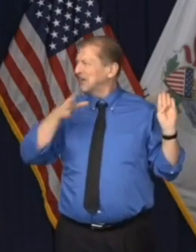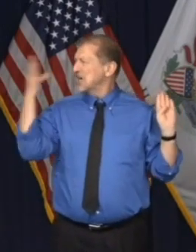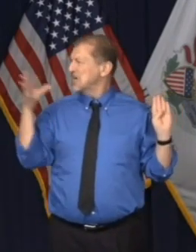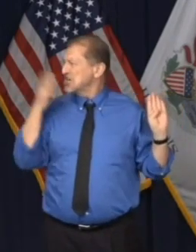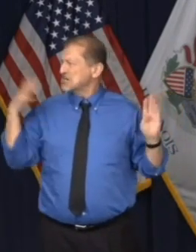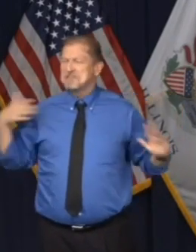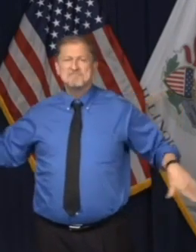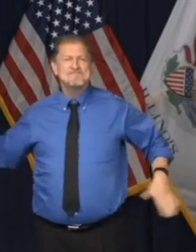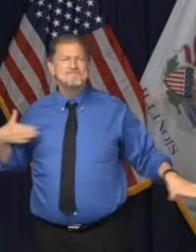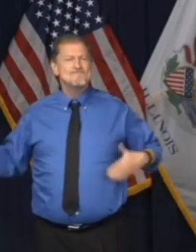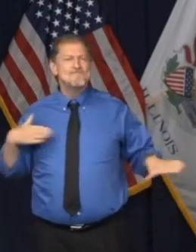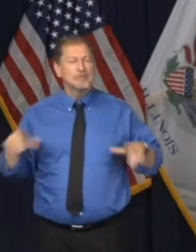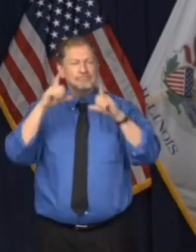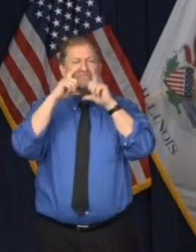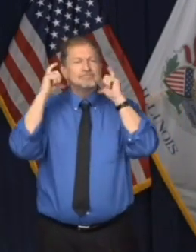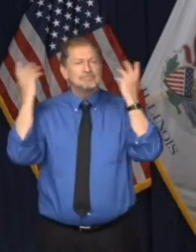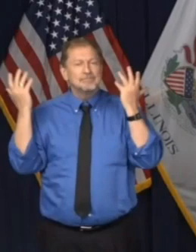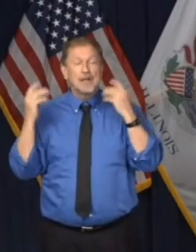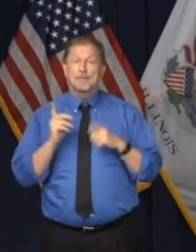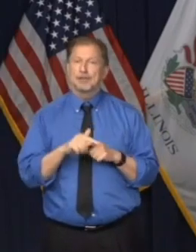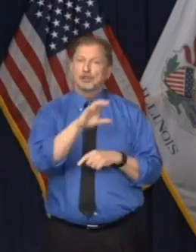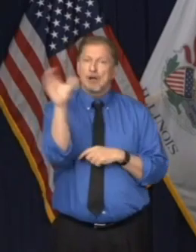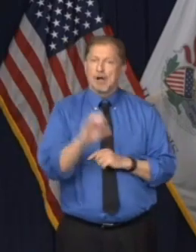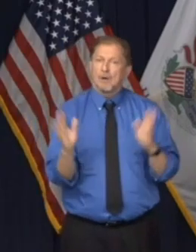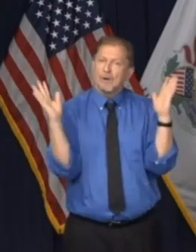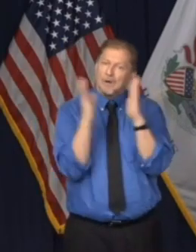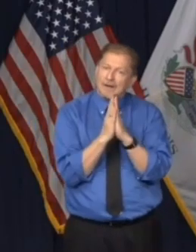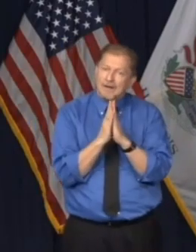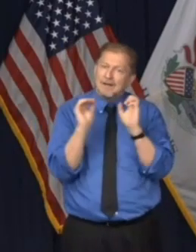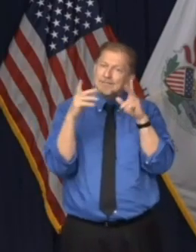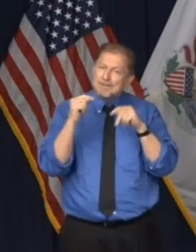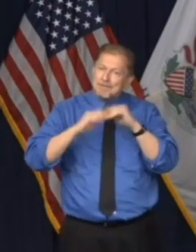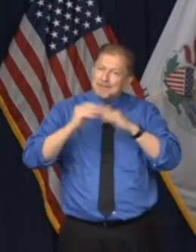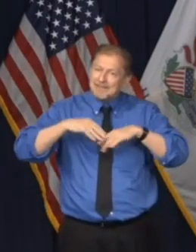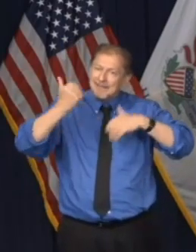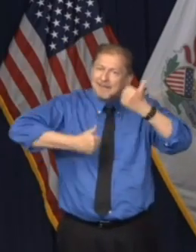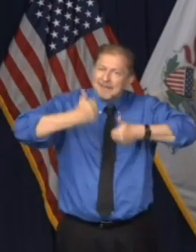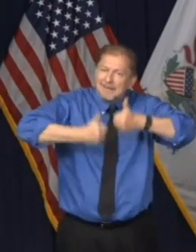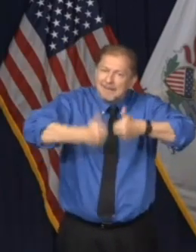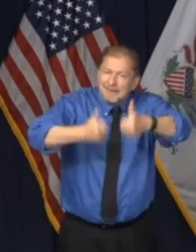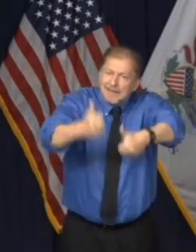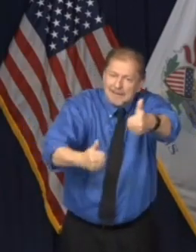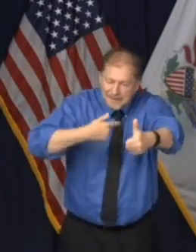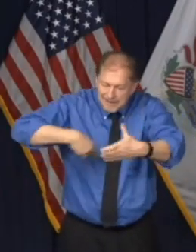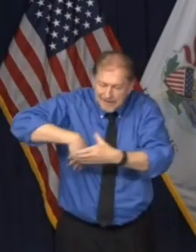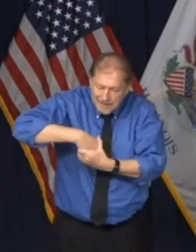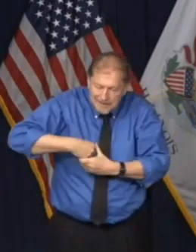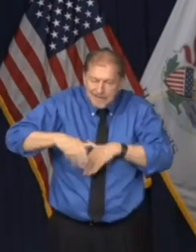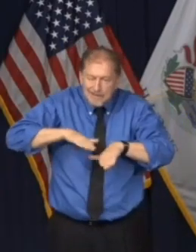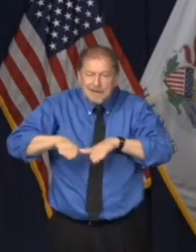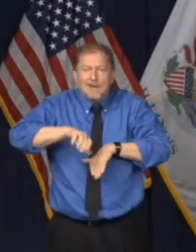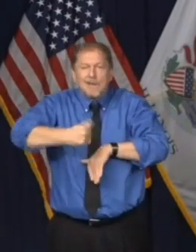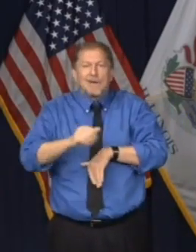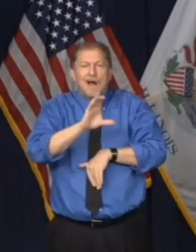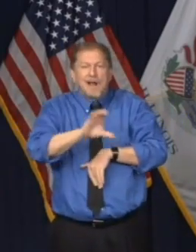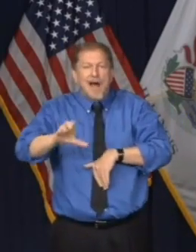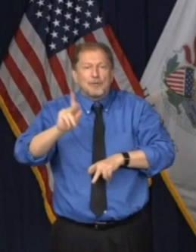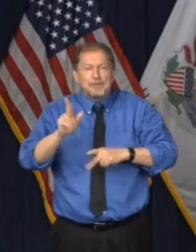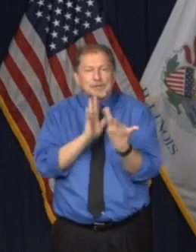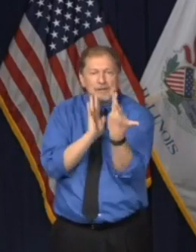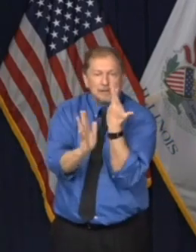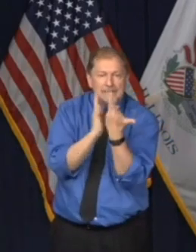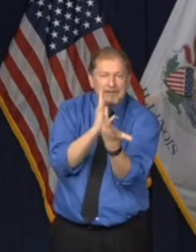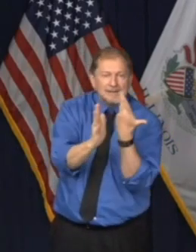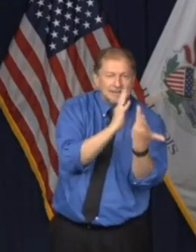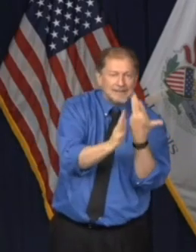on the north side or the west side of Chicago, going outside and walking on the sidewalk with hundreds of other people. So the